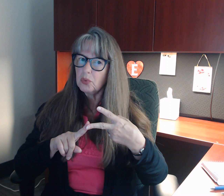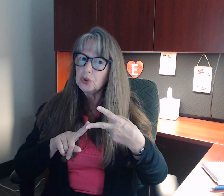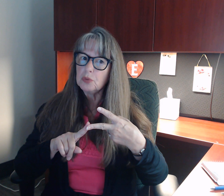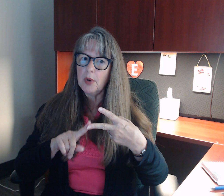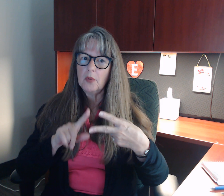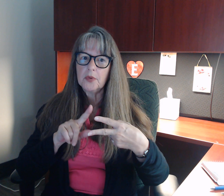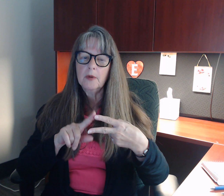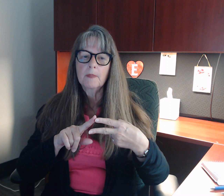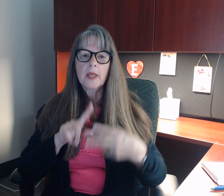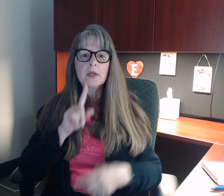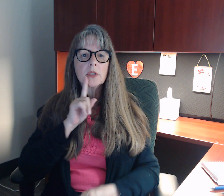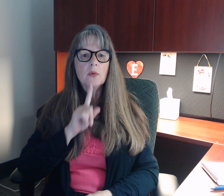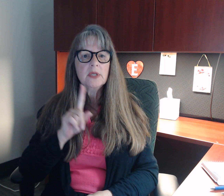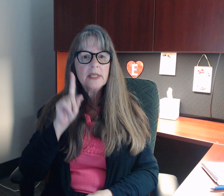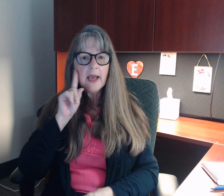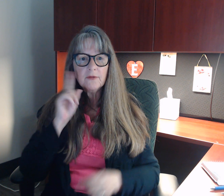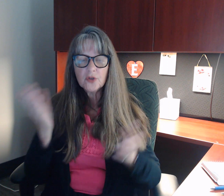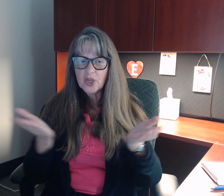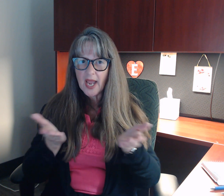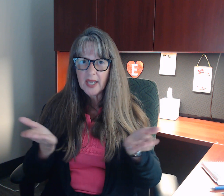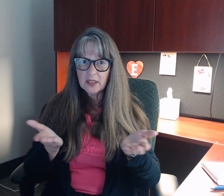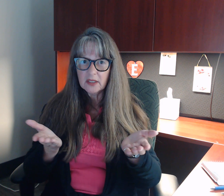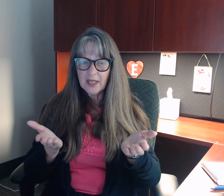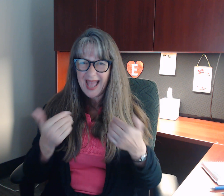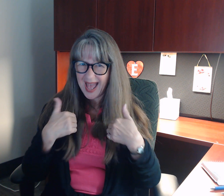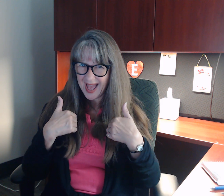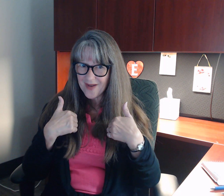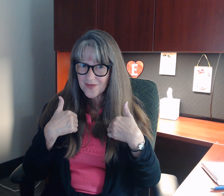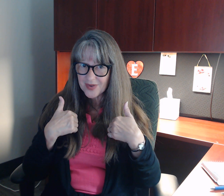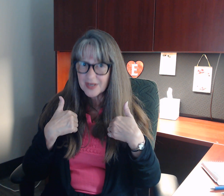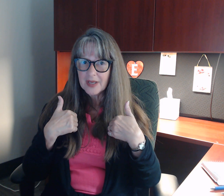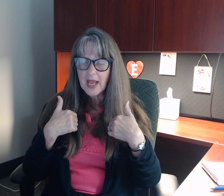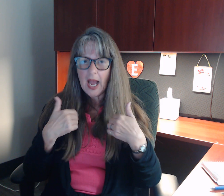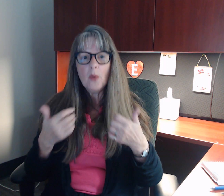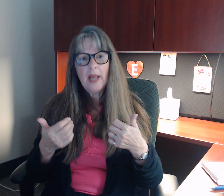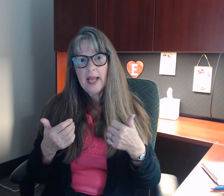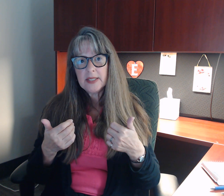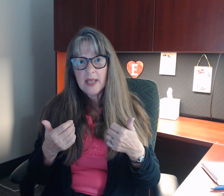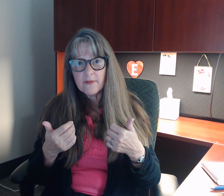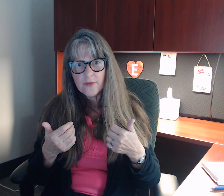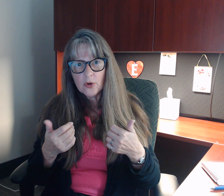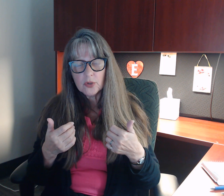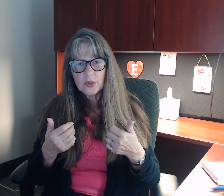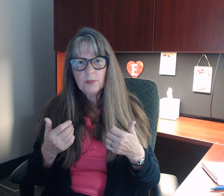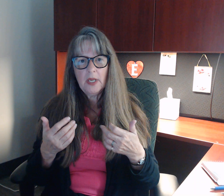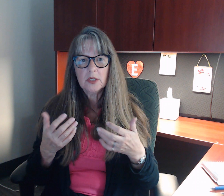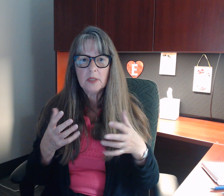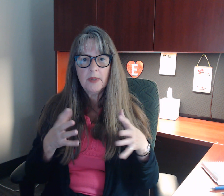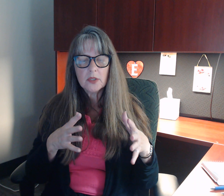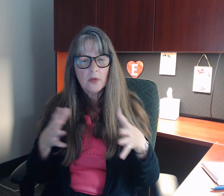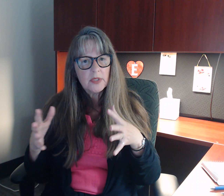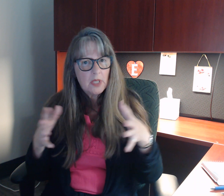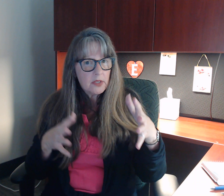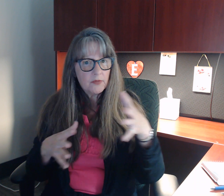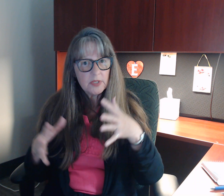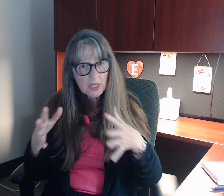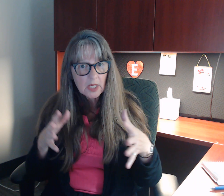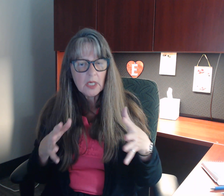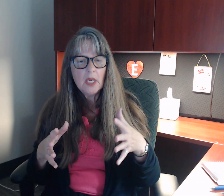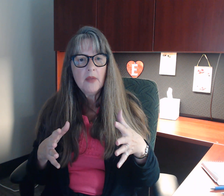do both. So deaf chat, have? I would ask that first because it depends on the size of city that